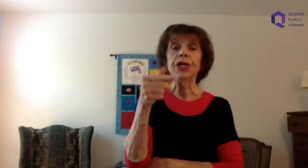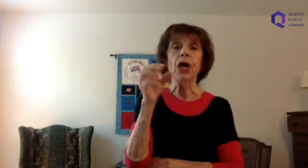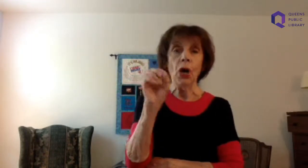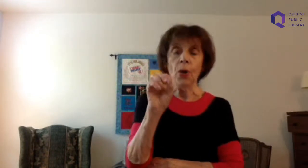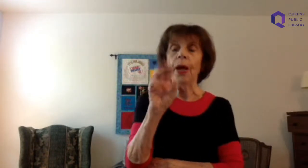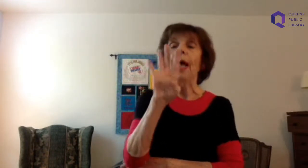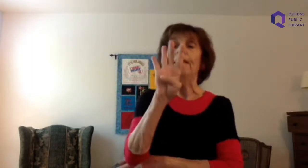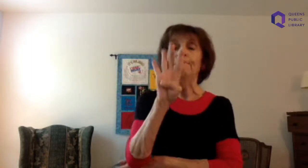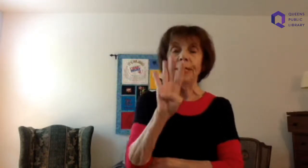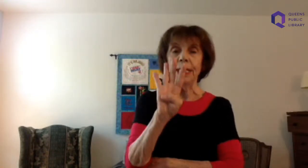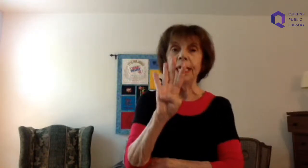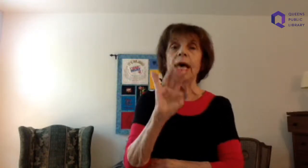B-I-N-G-O.